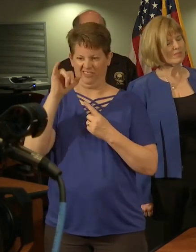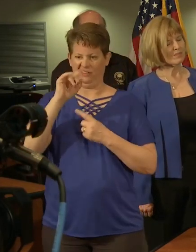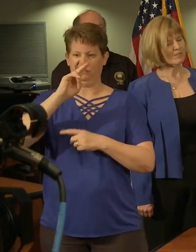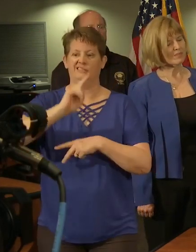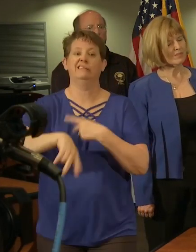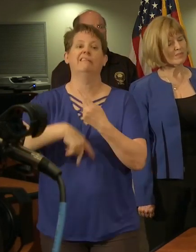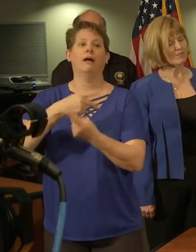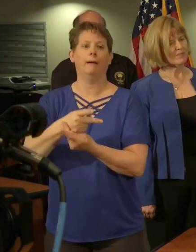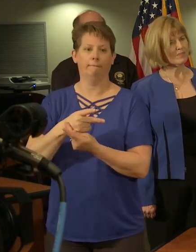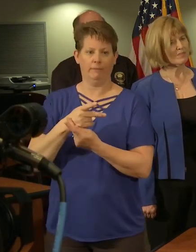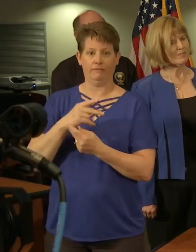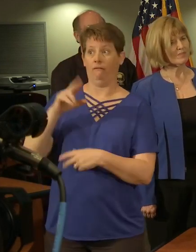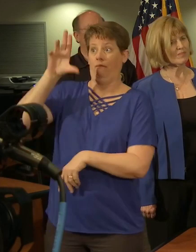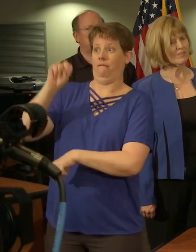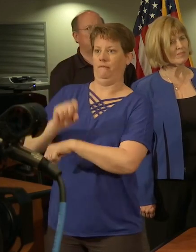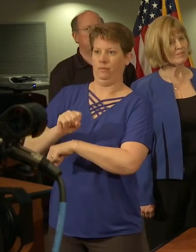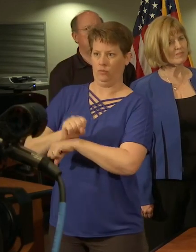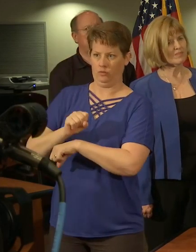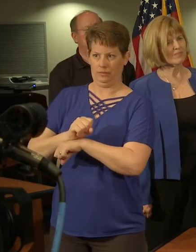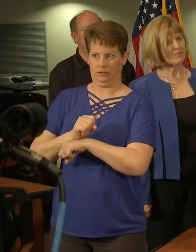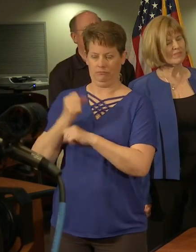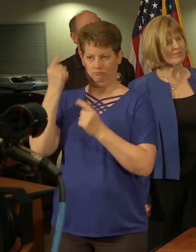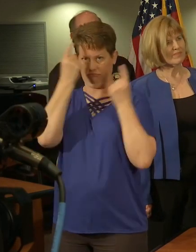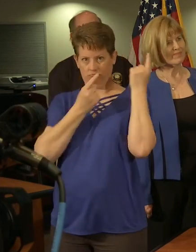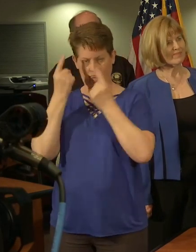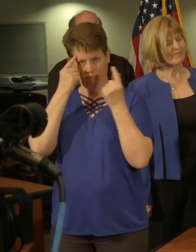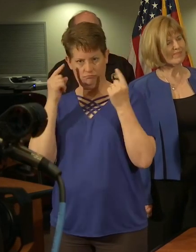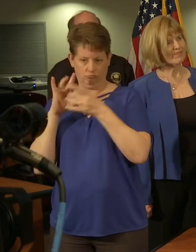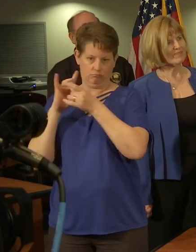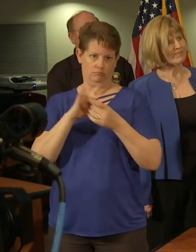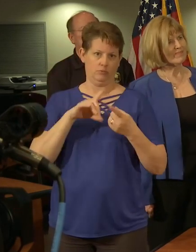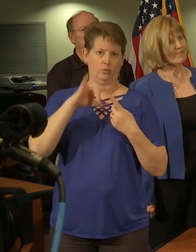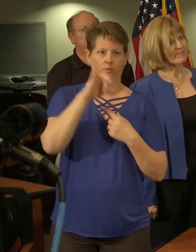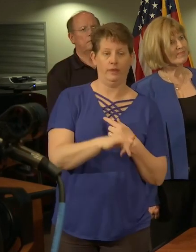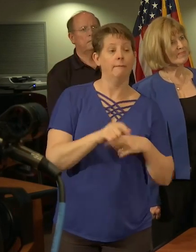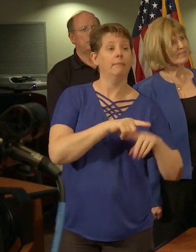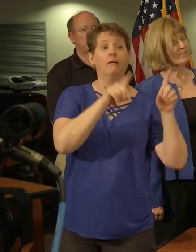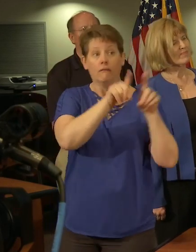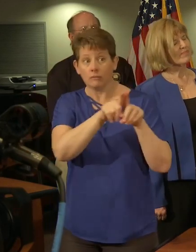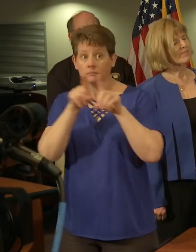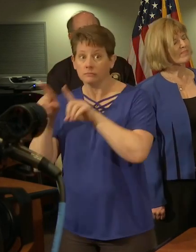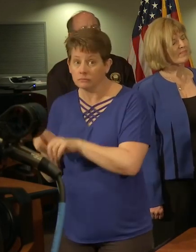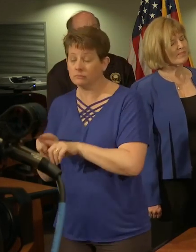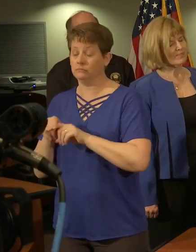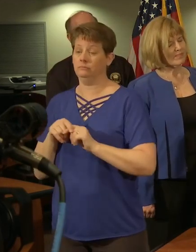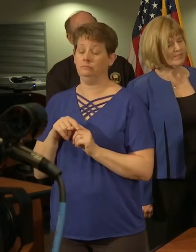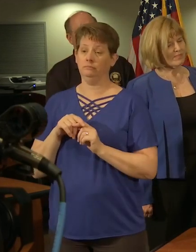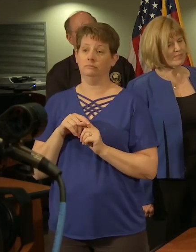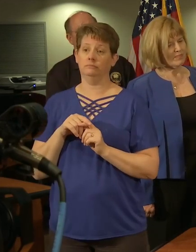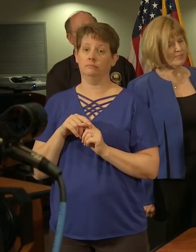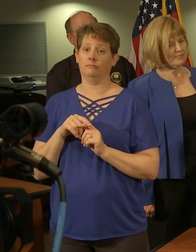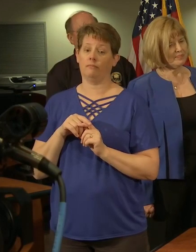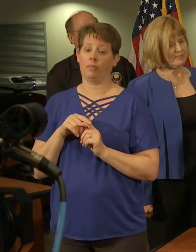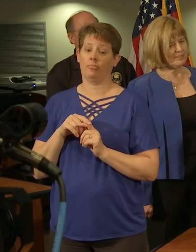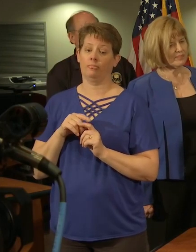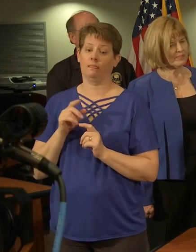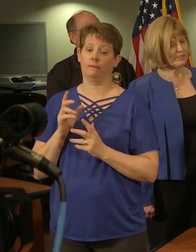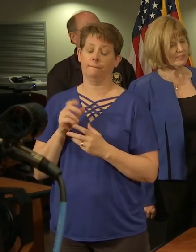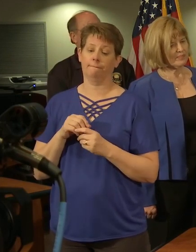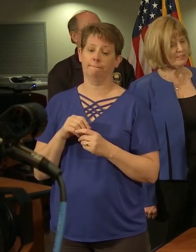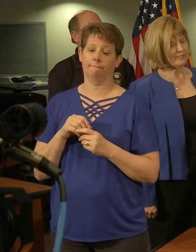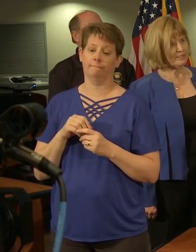a unemployment into consideration, but also the administration,